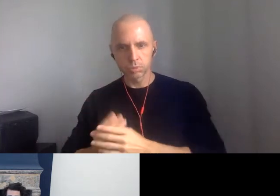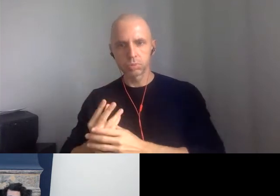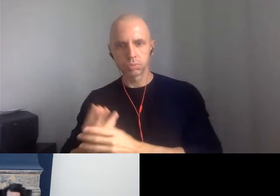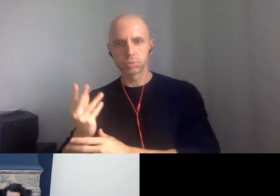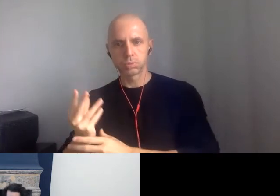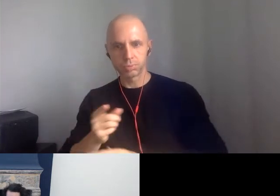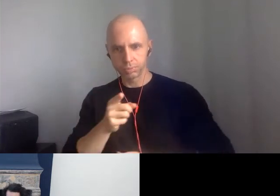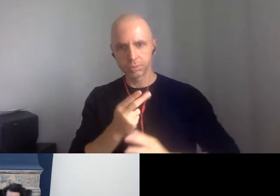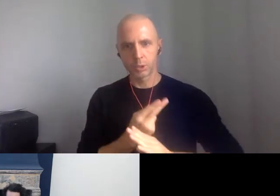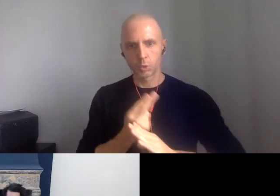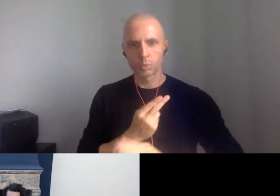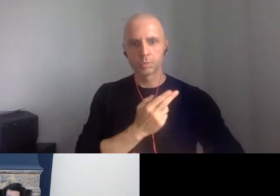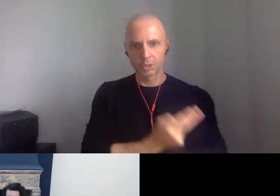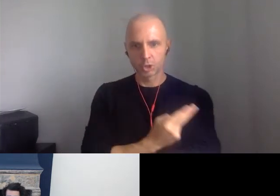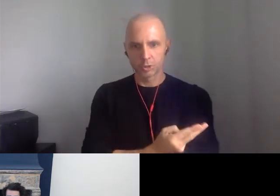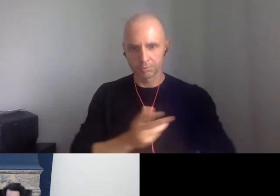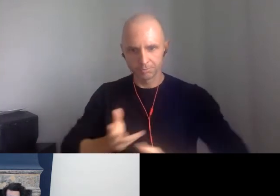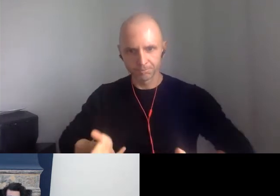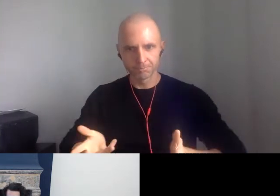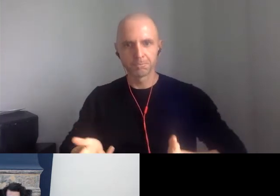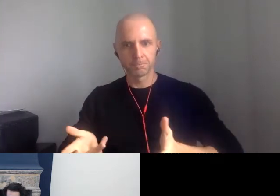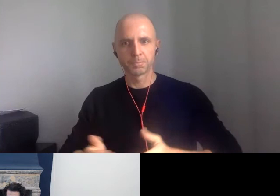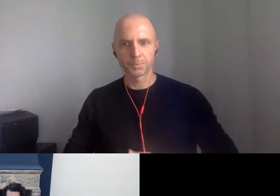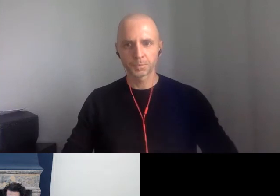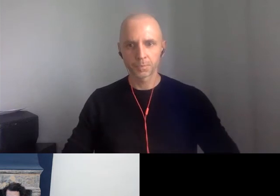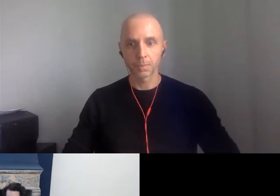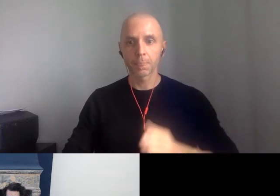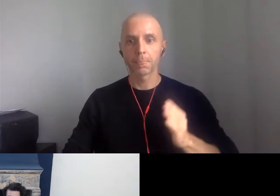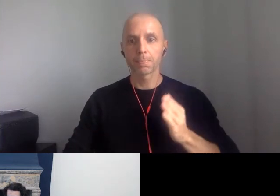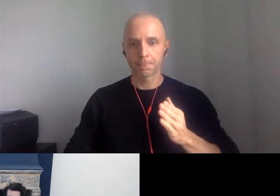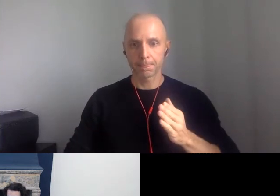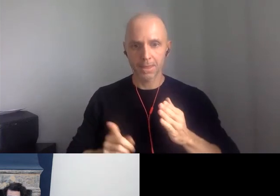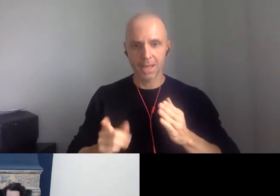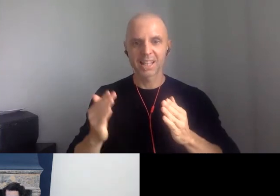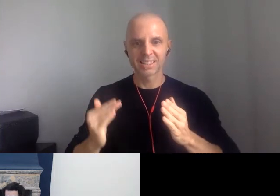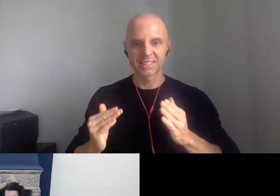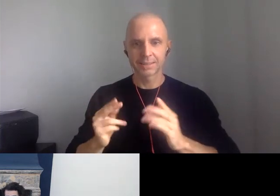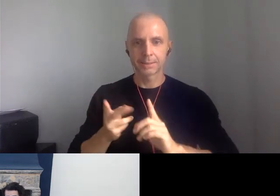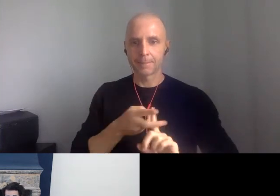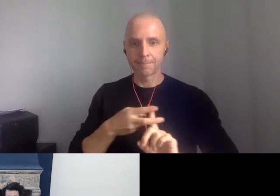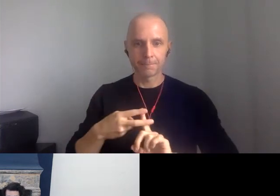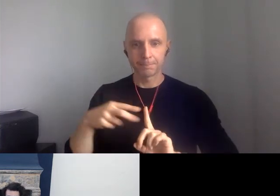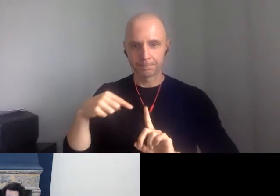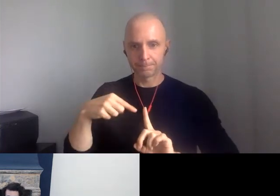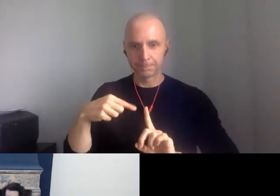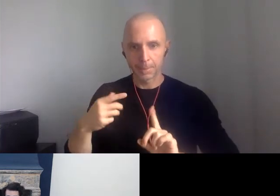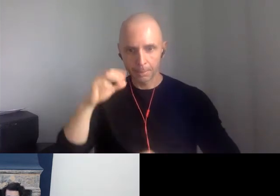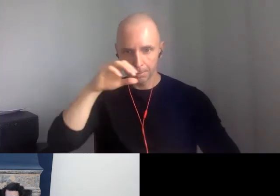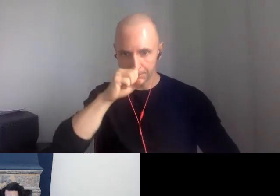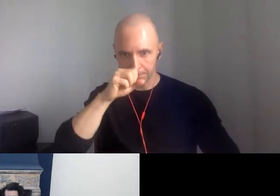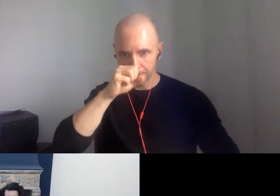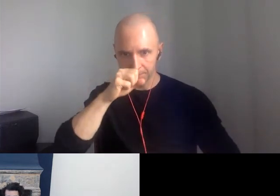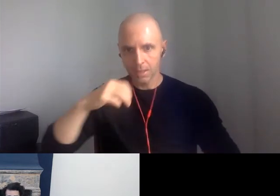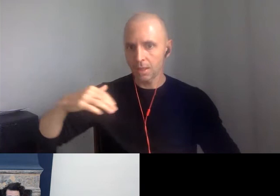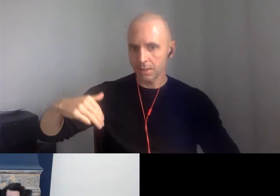Next is Tamworth pigs. They're not yet used on the estate, but we hope to use them in the future as